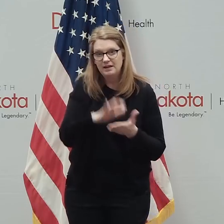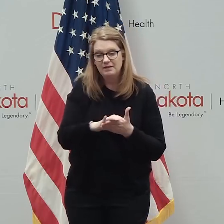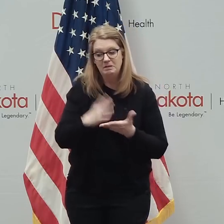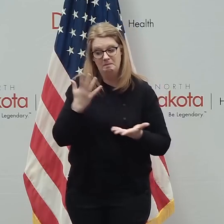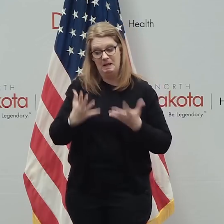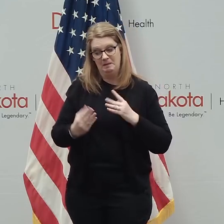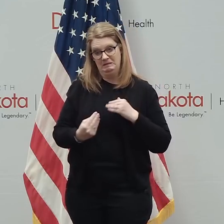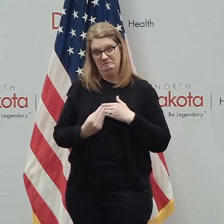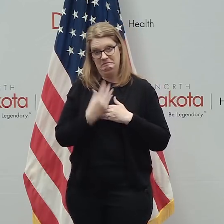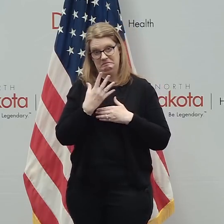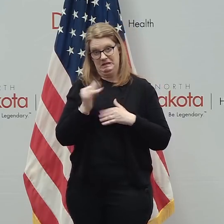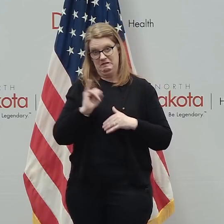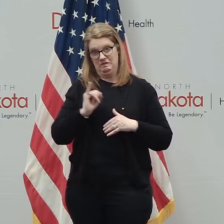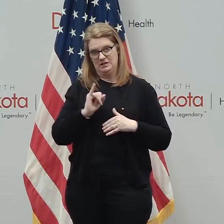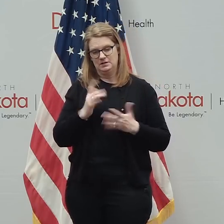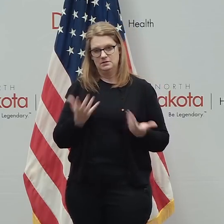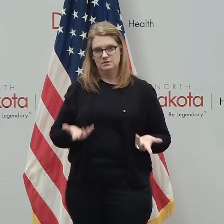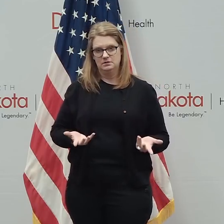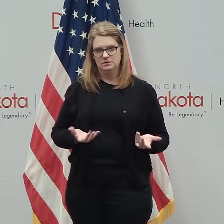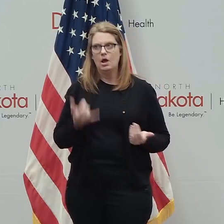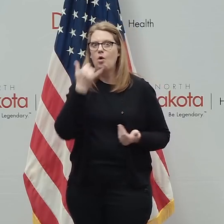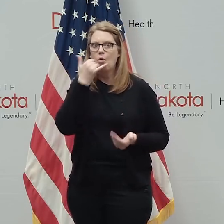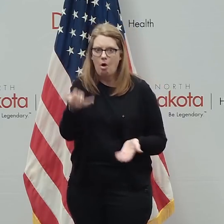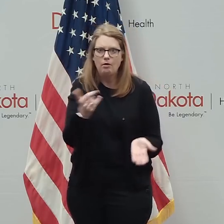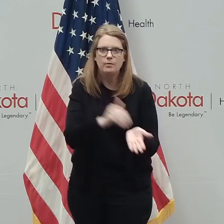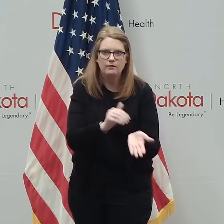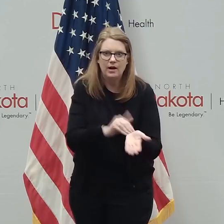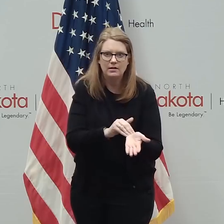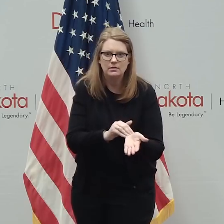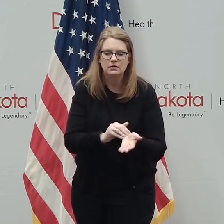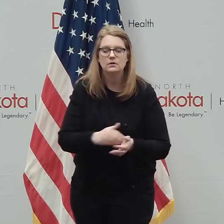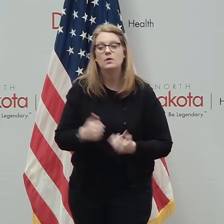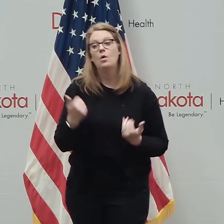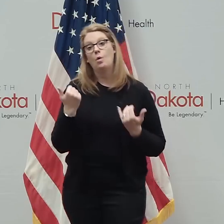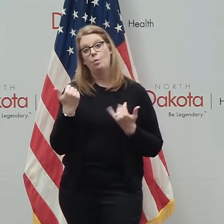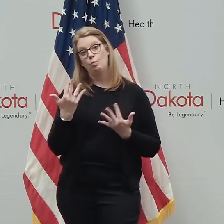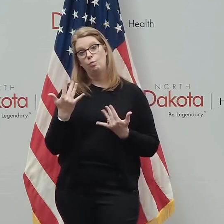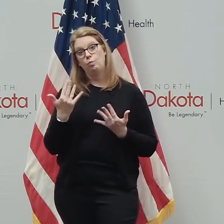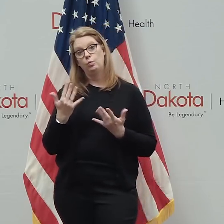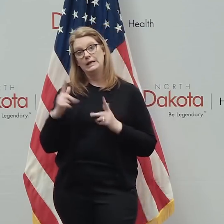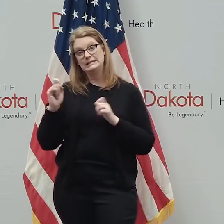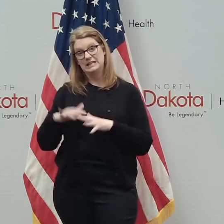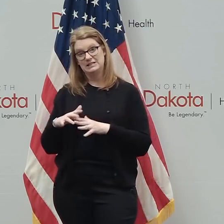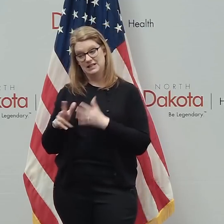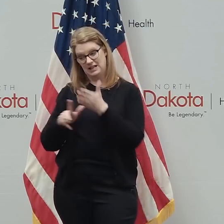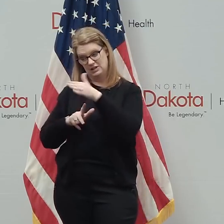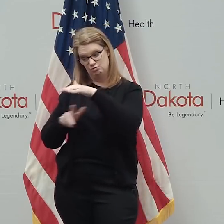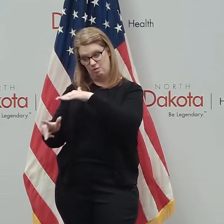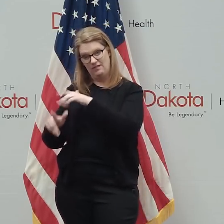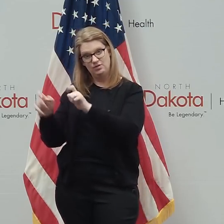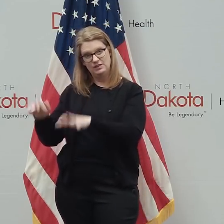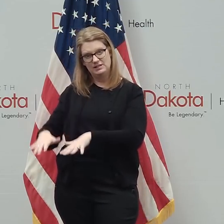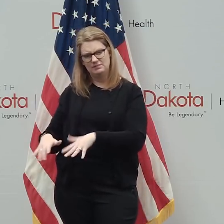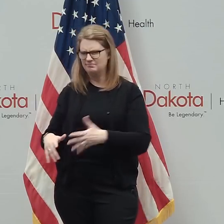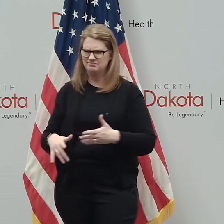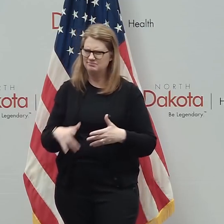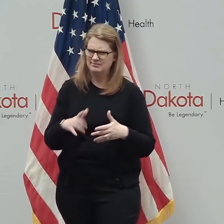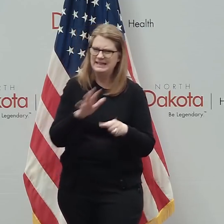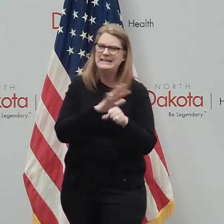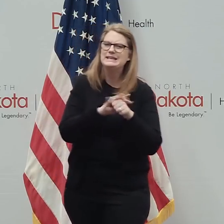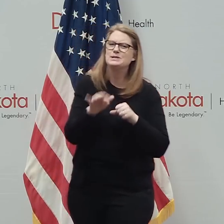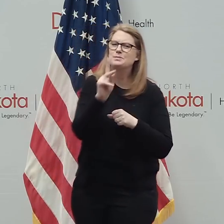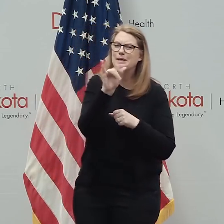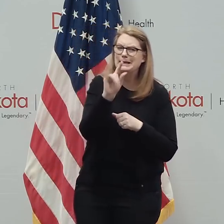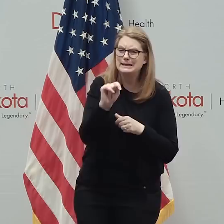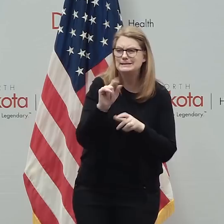provider and go get tested. Don't wait till we reschedule the mass testing because there's plenty of kits and plenty of people collecting,